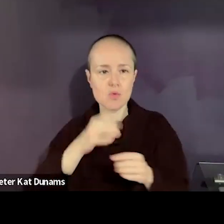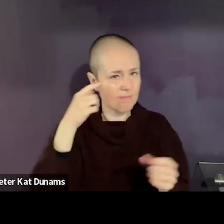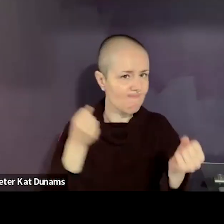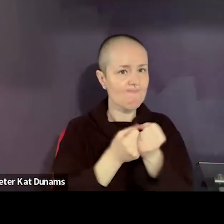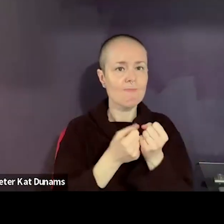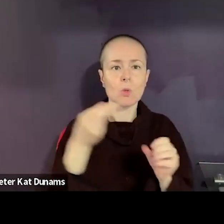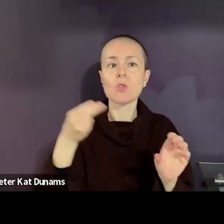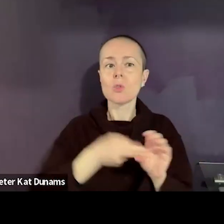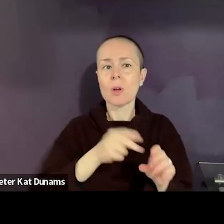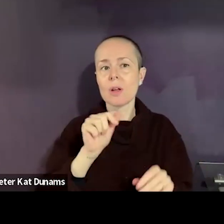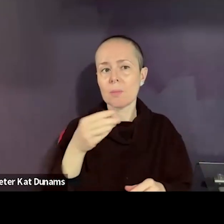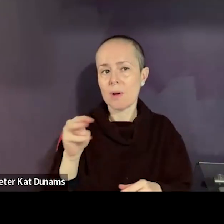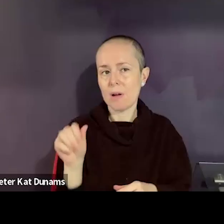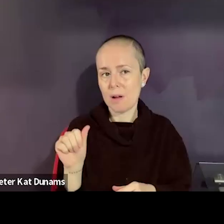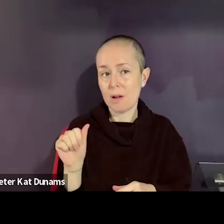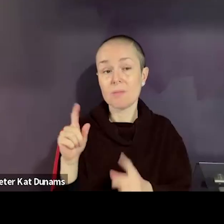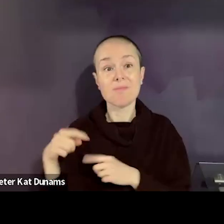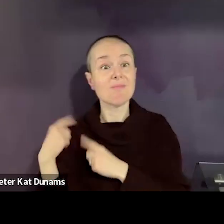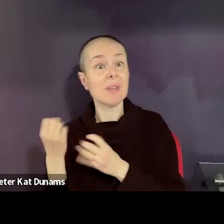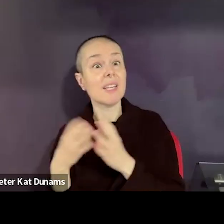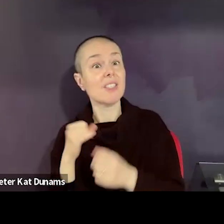of being non-union after the company closed its